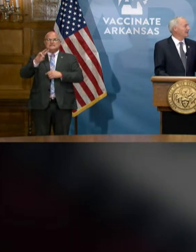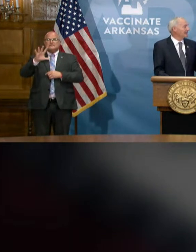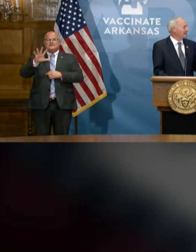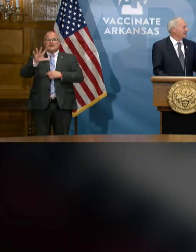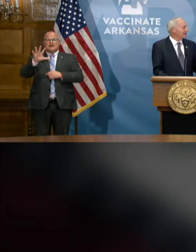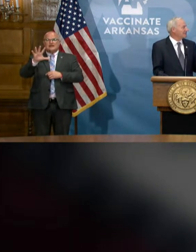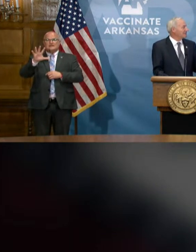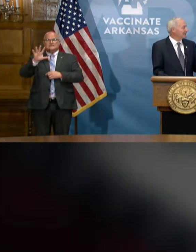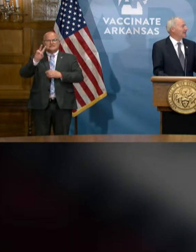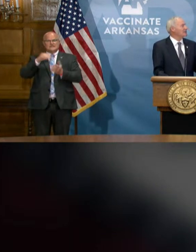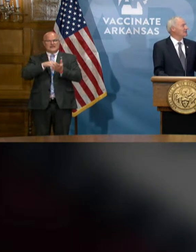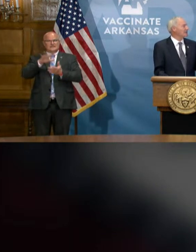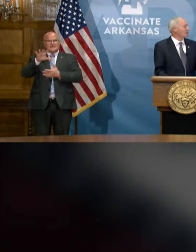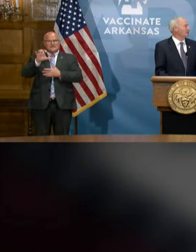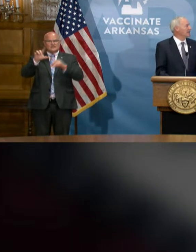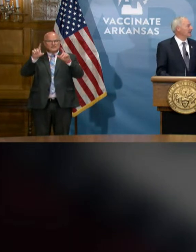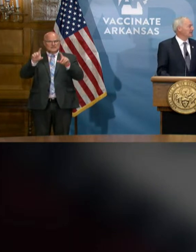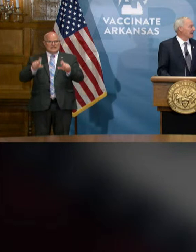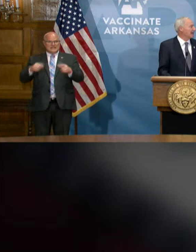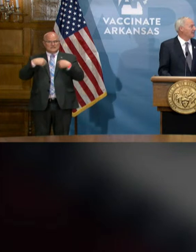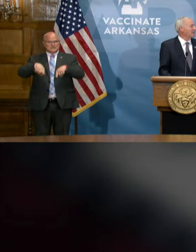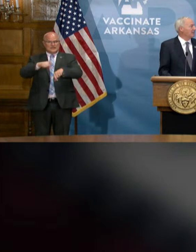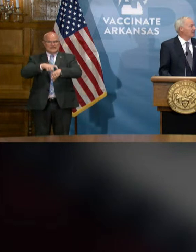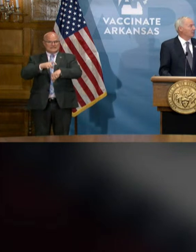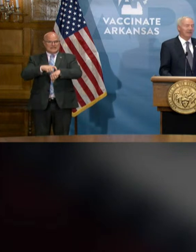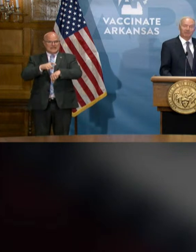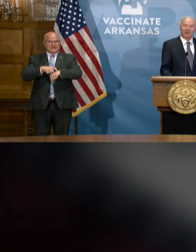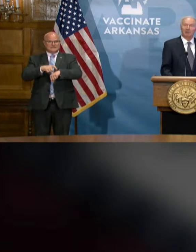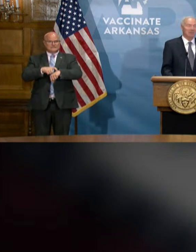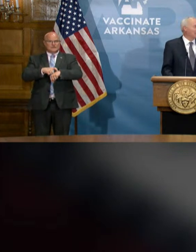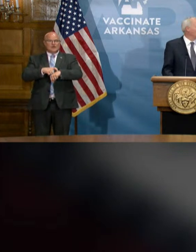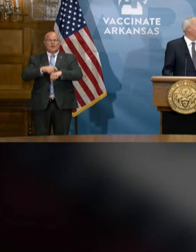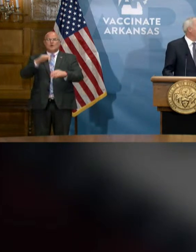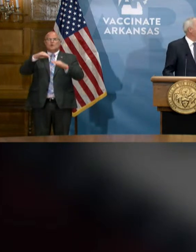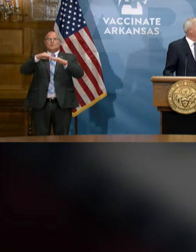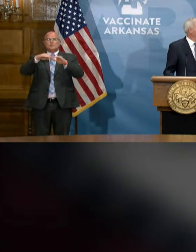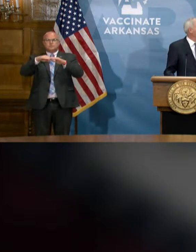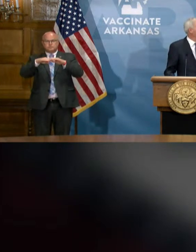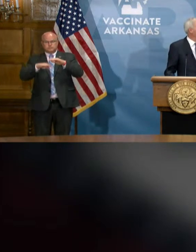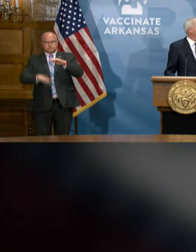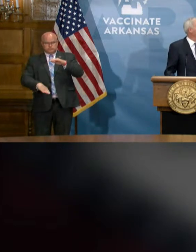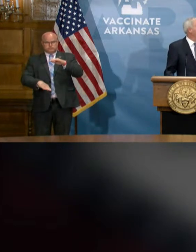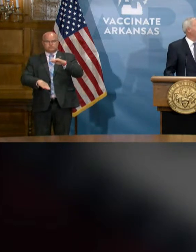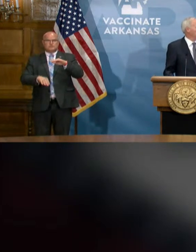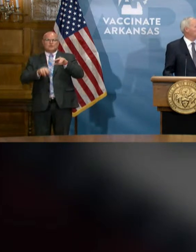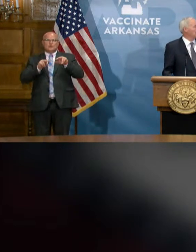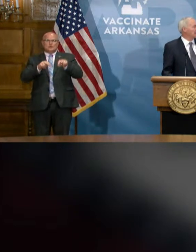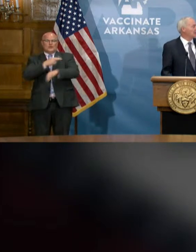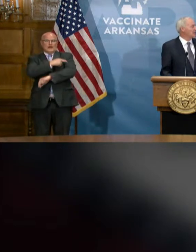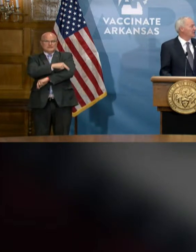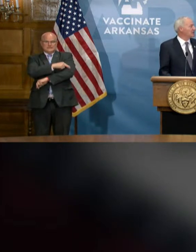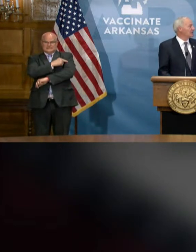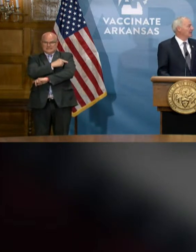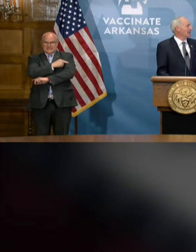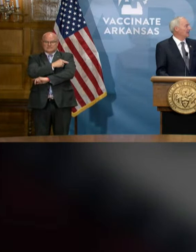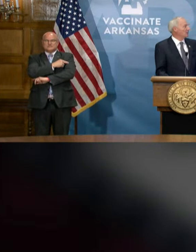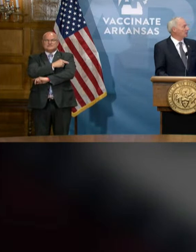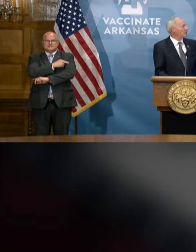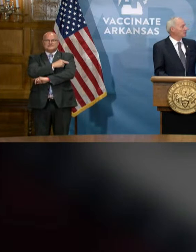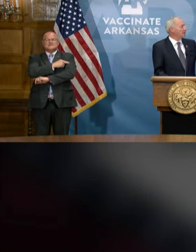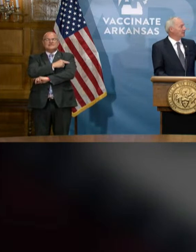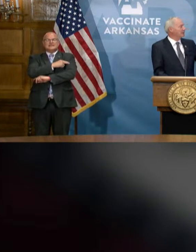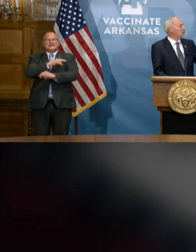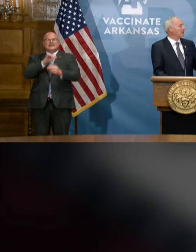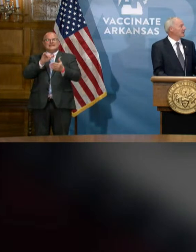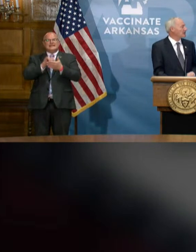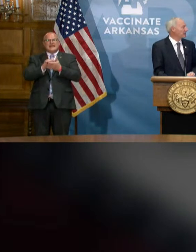7,500 tests during that time. We have dropped below that, and so you look at our hospitalizations,